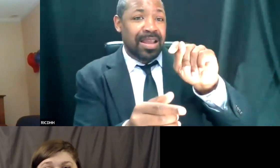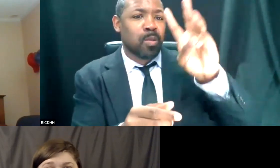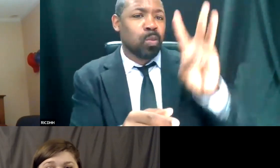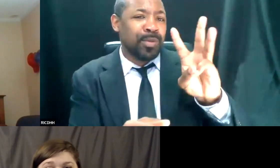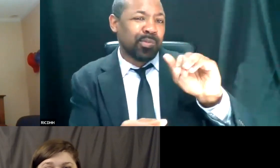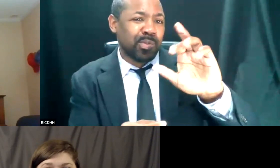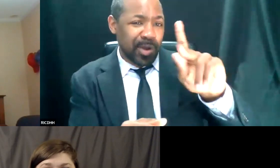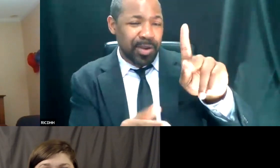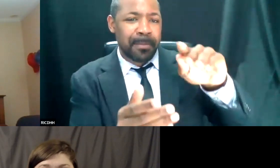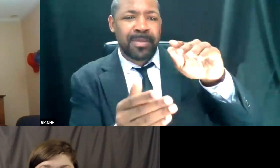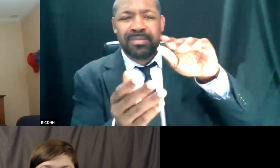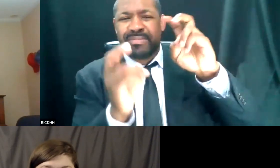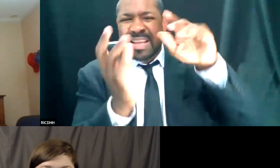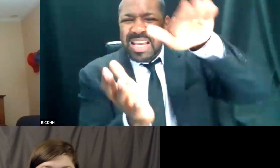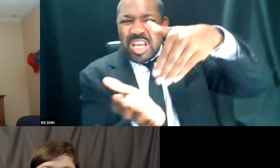Library.